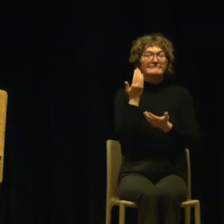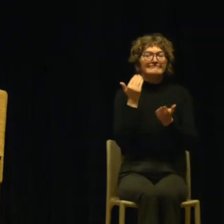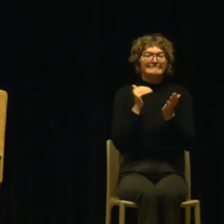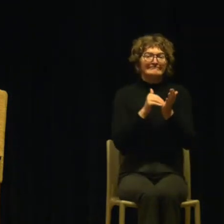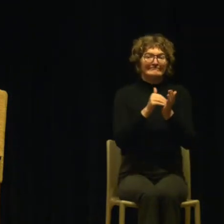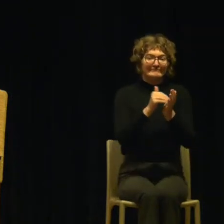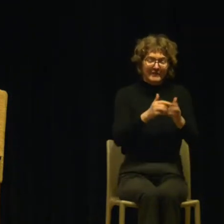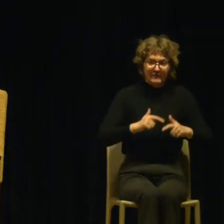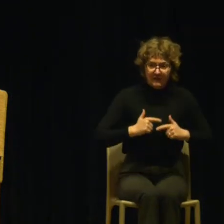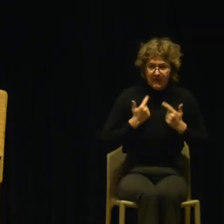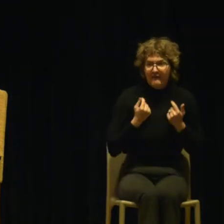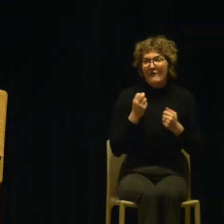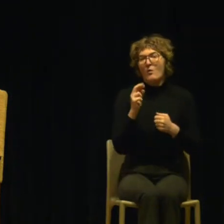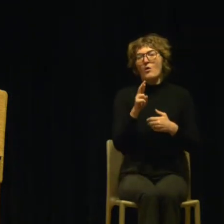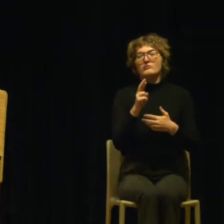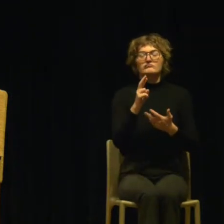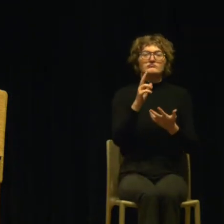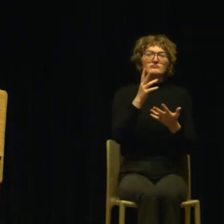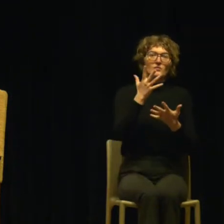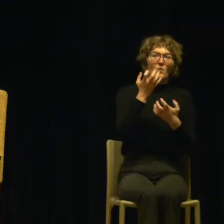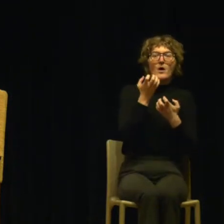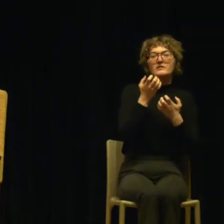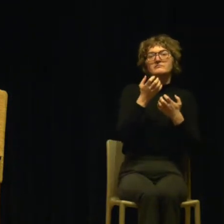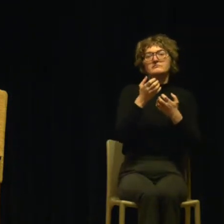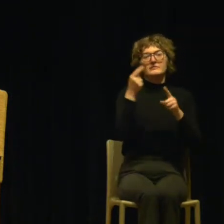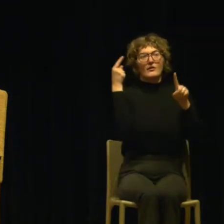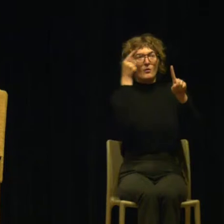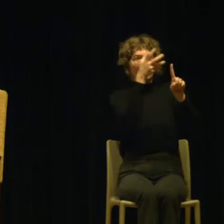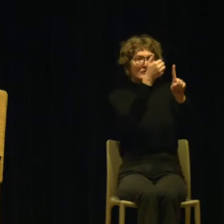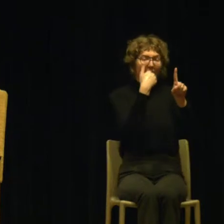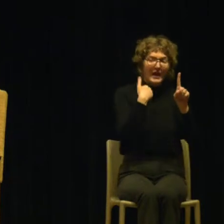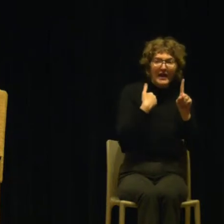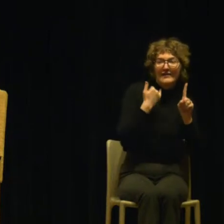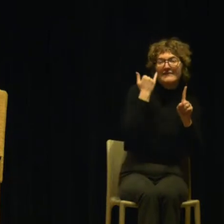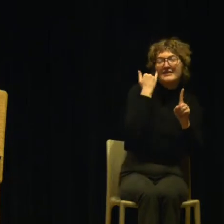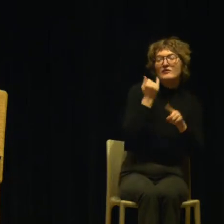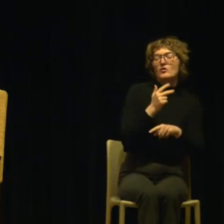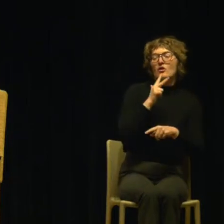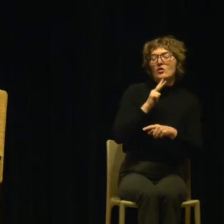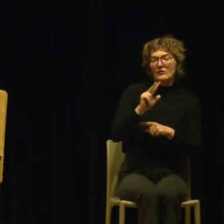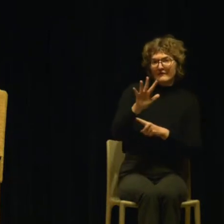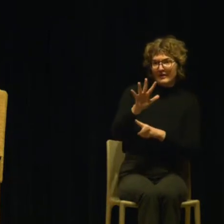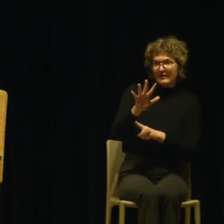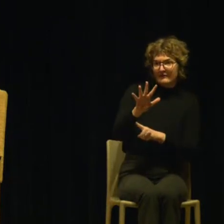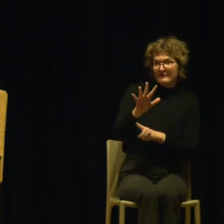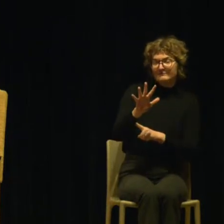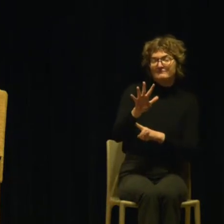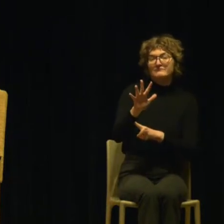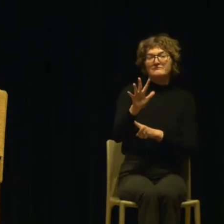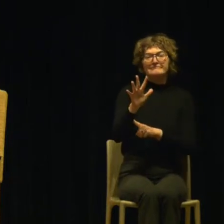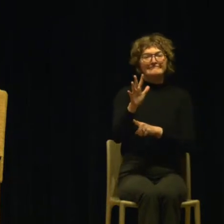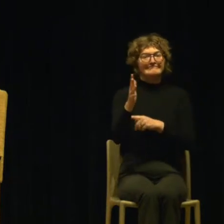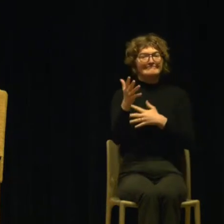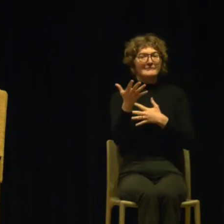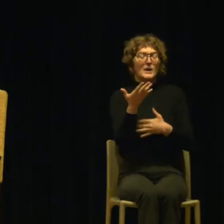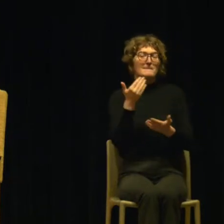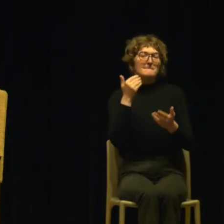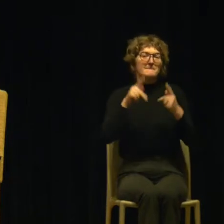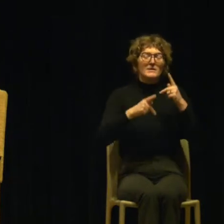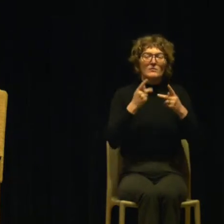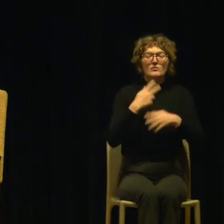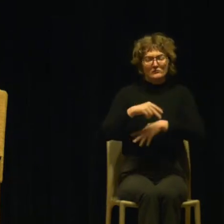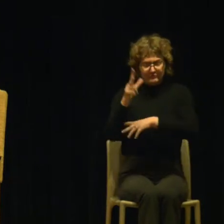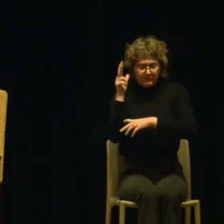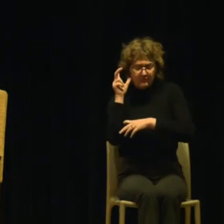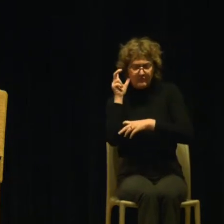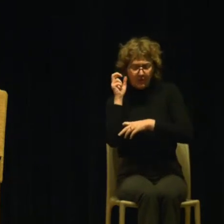want to get into or the things that you want to get hold of if you're 35. The things, because some people will listen, you know, like when